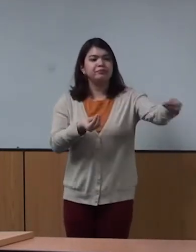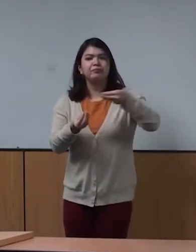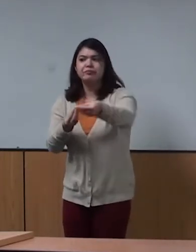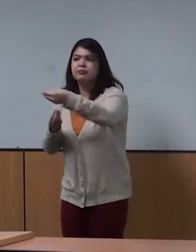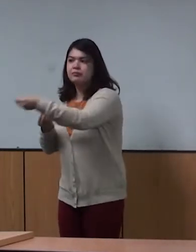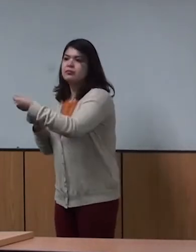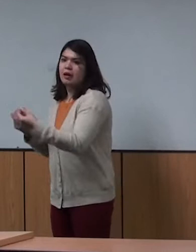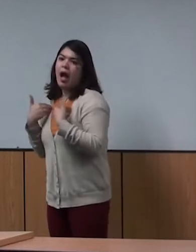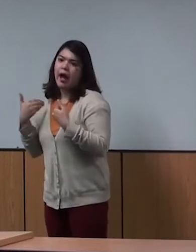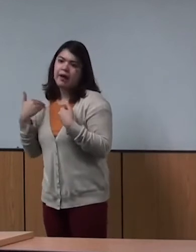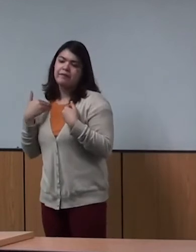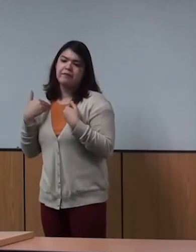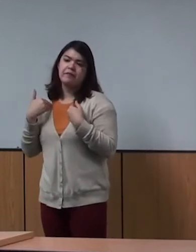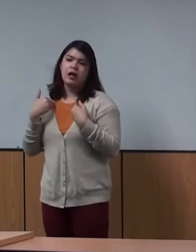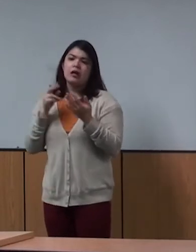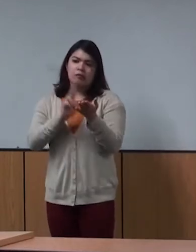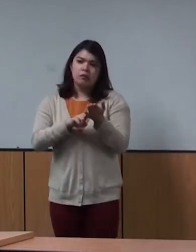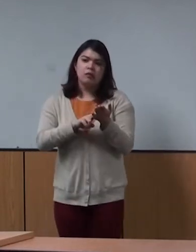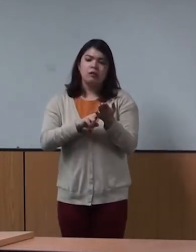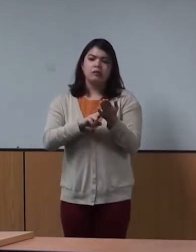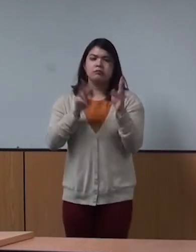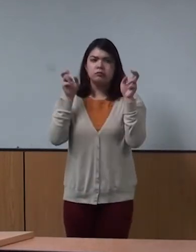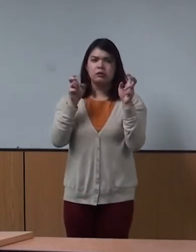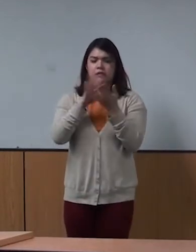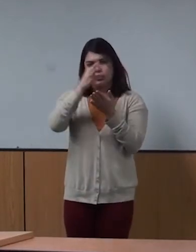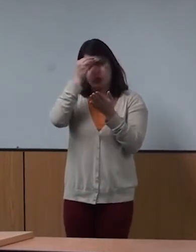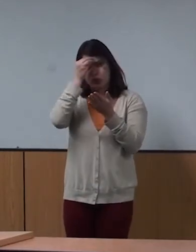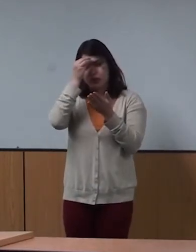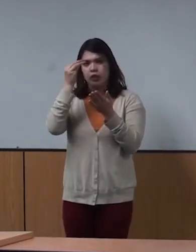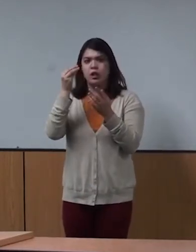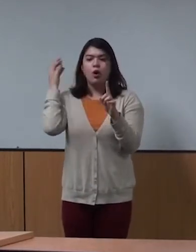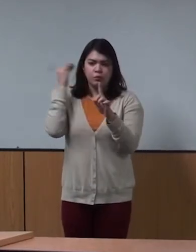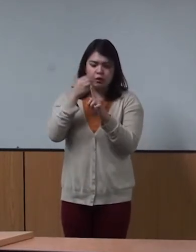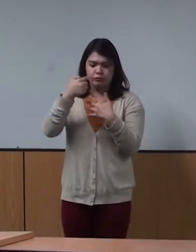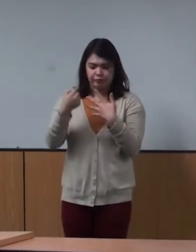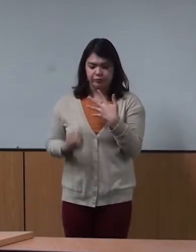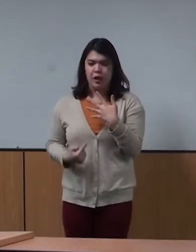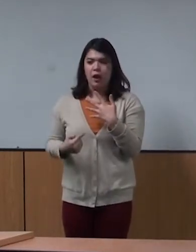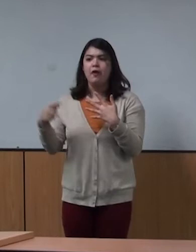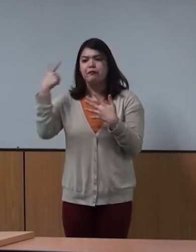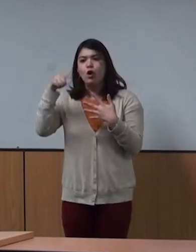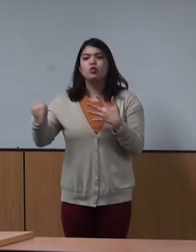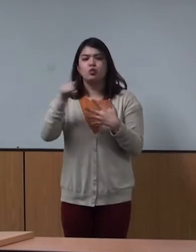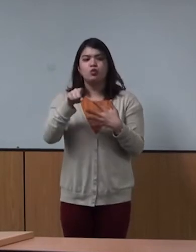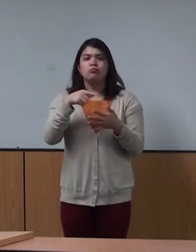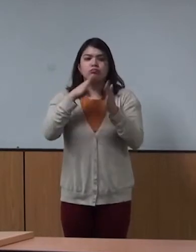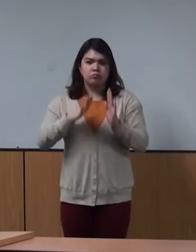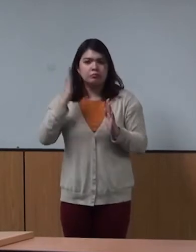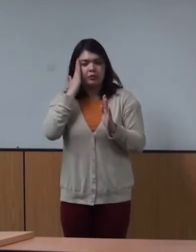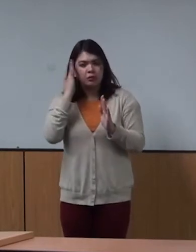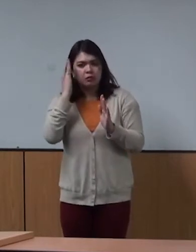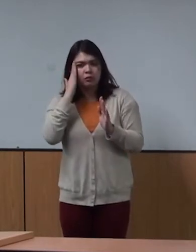are given, there are already the learning objectives, there's the learning outcomes, so that the students will